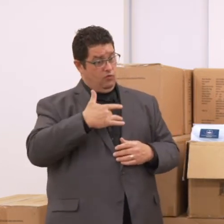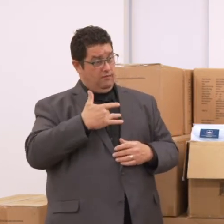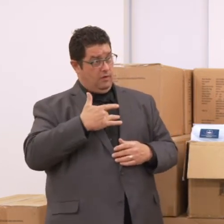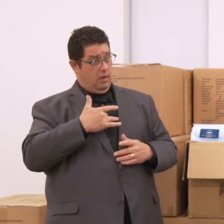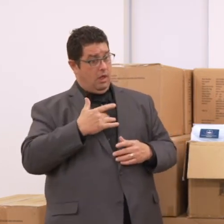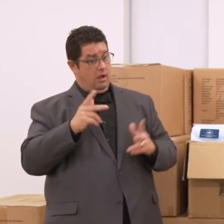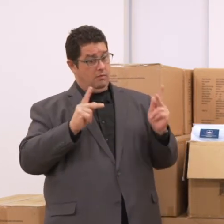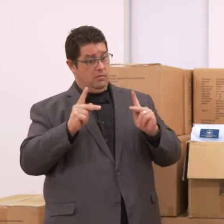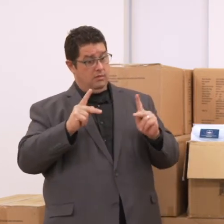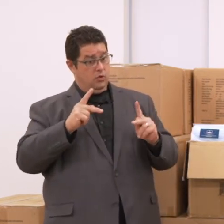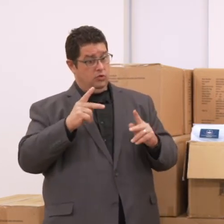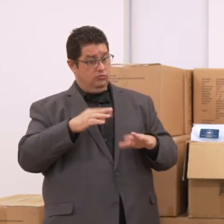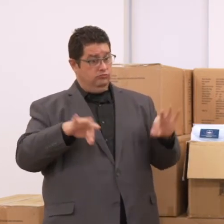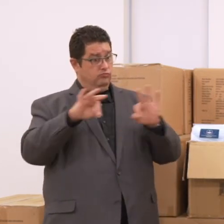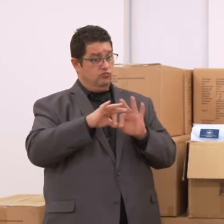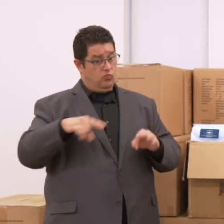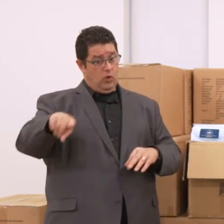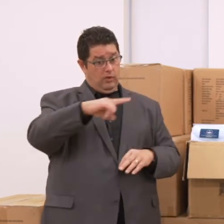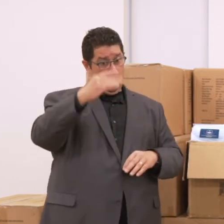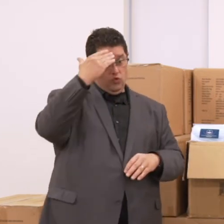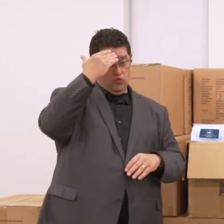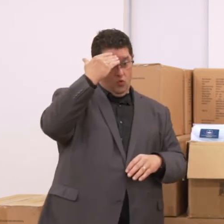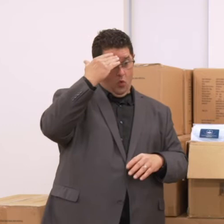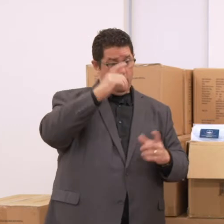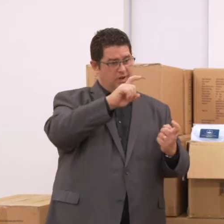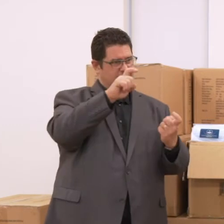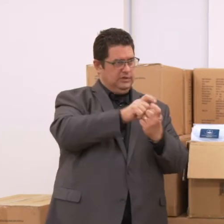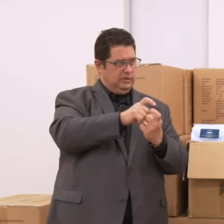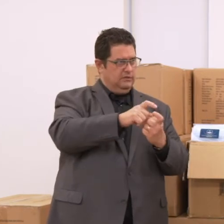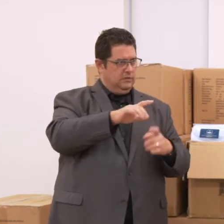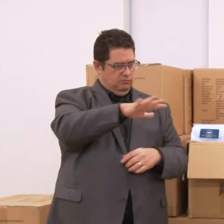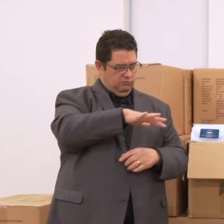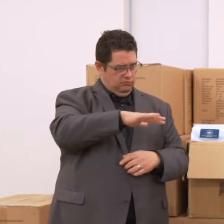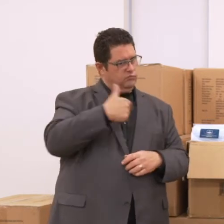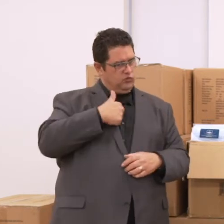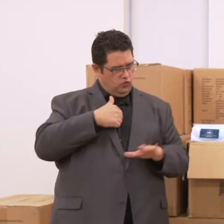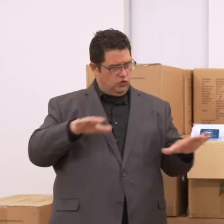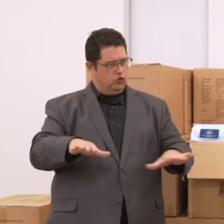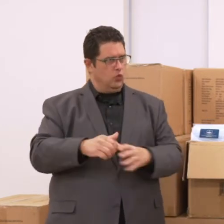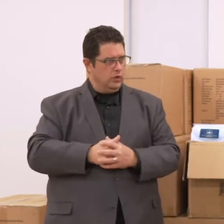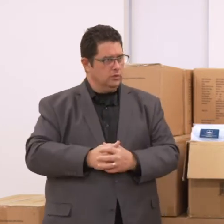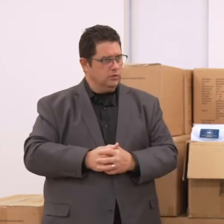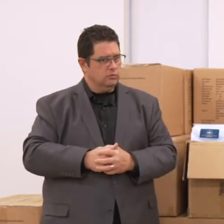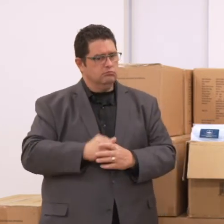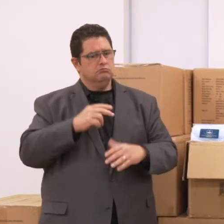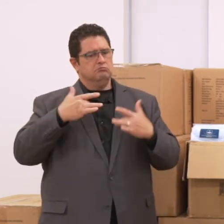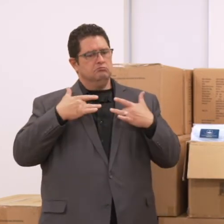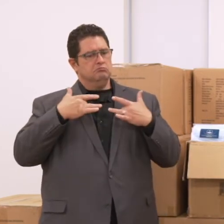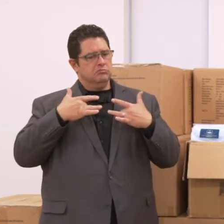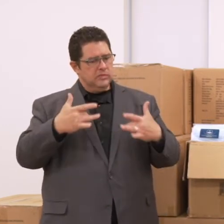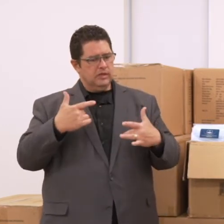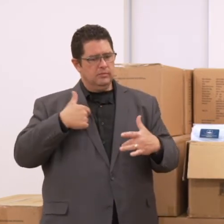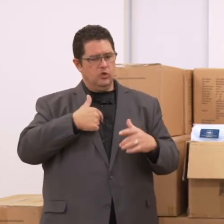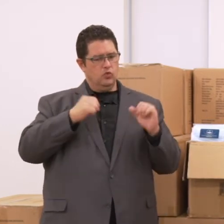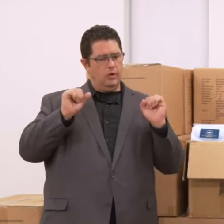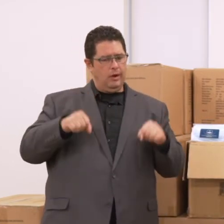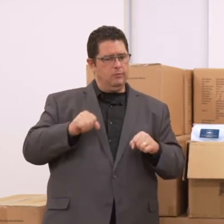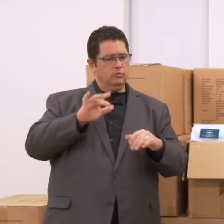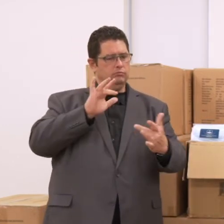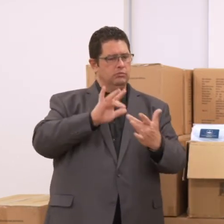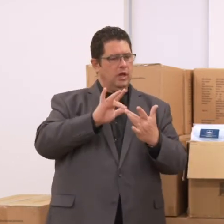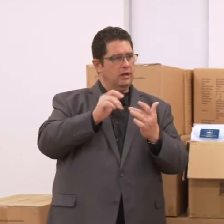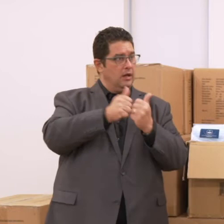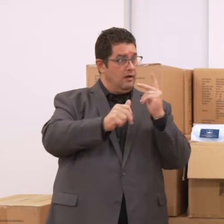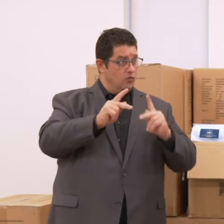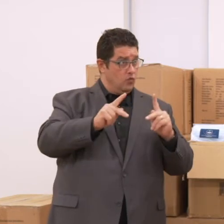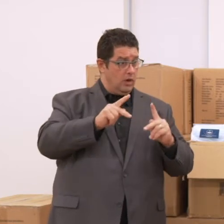specific location for a public health warning, then we do that. We're usually able to contact everyone who is exposed, and as long